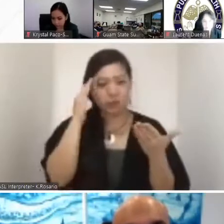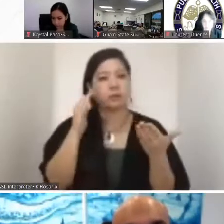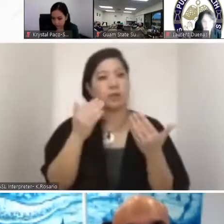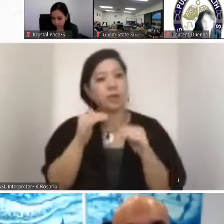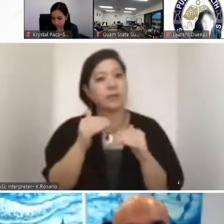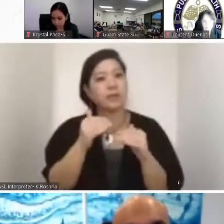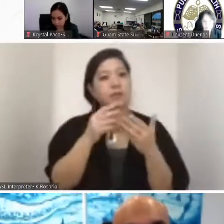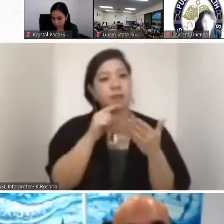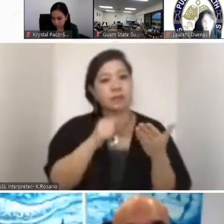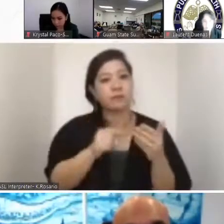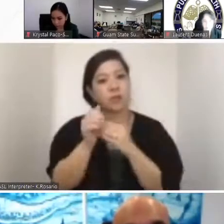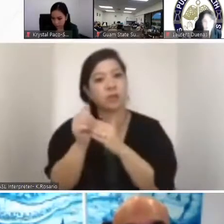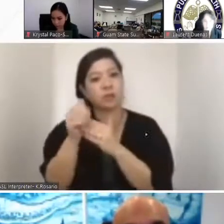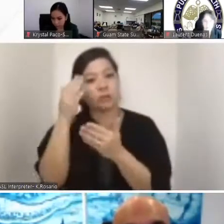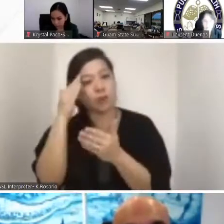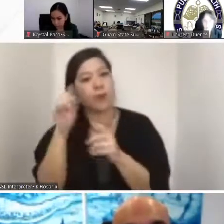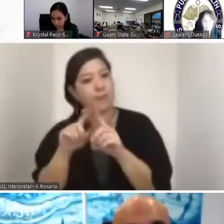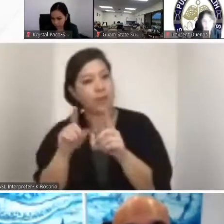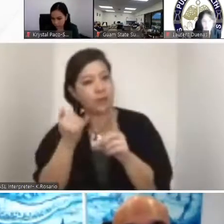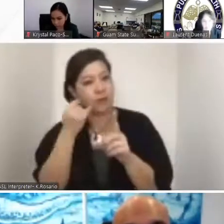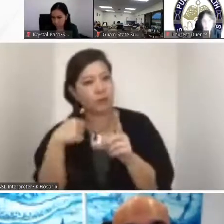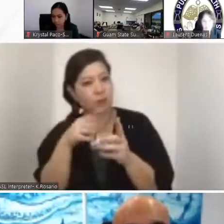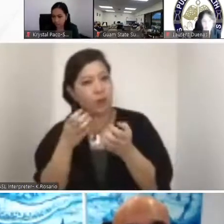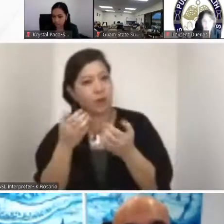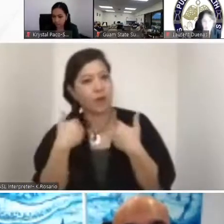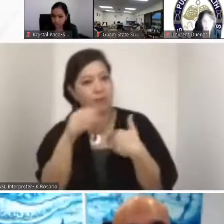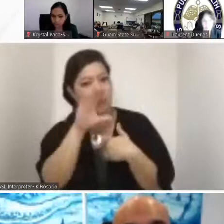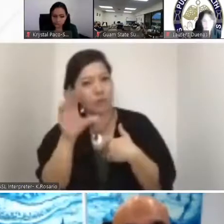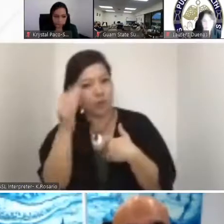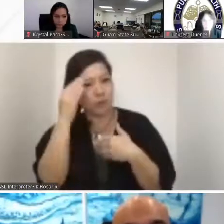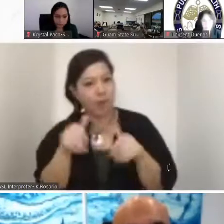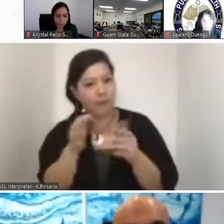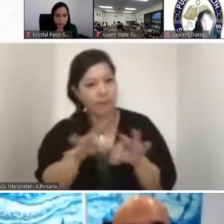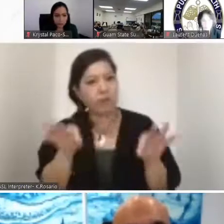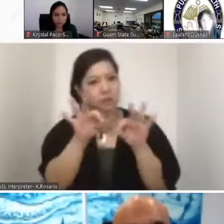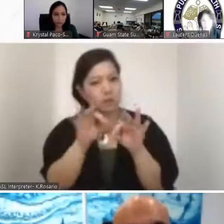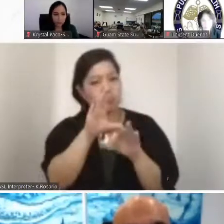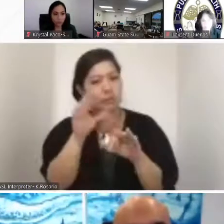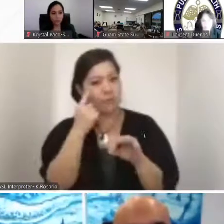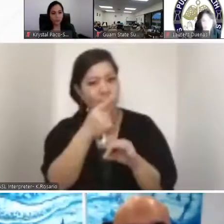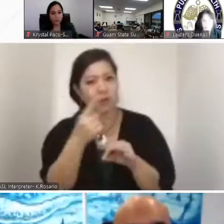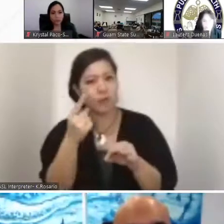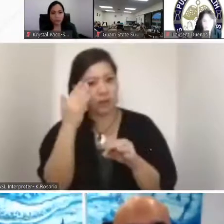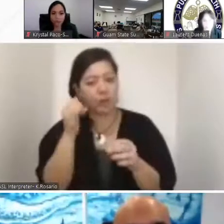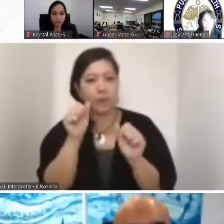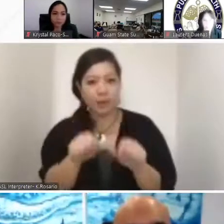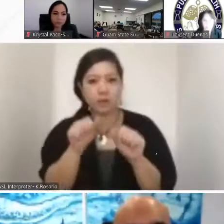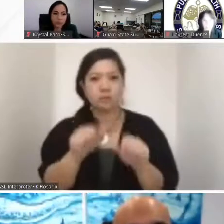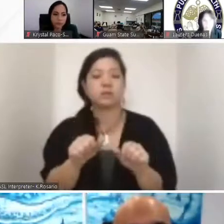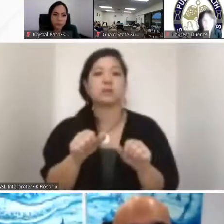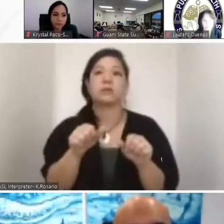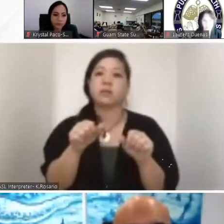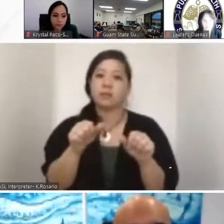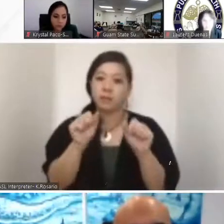gatherings, but if we want to have Christmas, and I know how important Christmas is to you, it is possible. It can